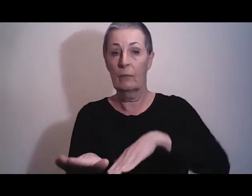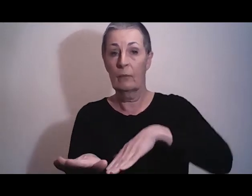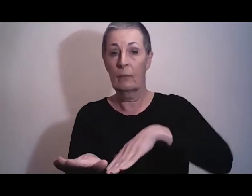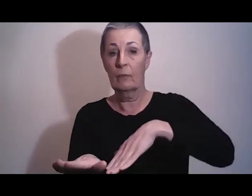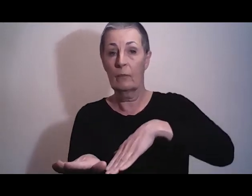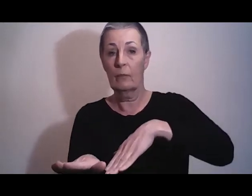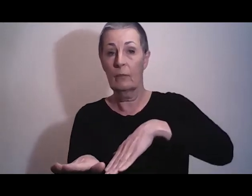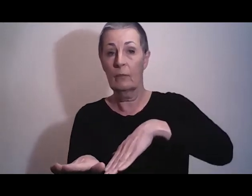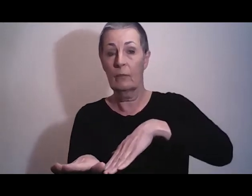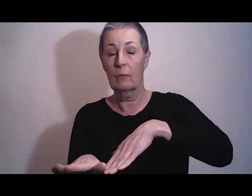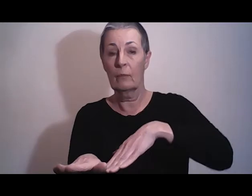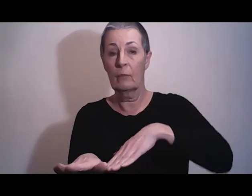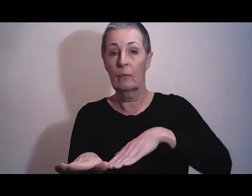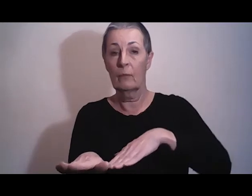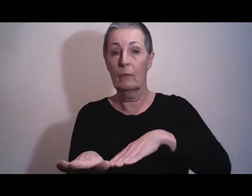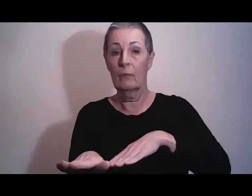And